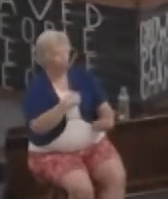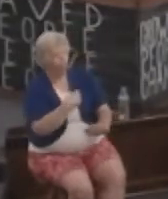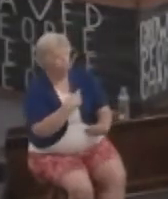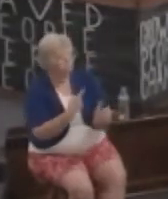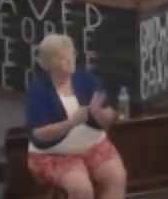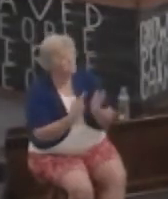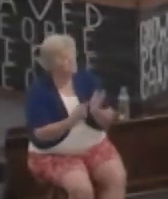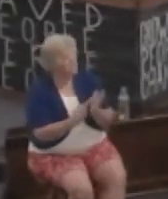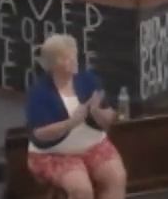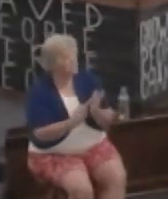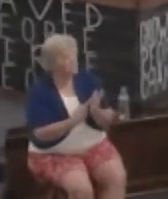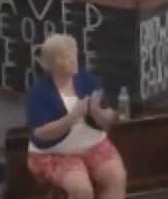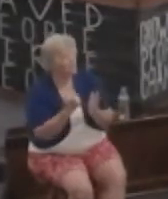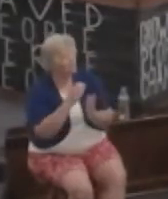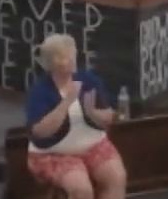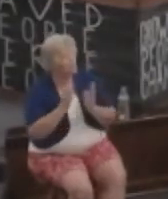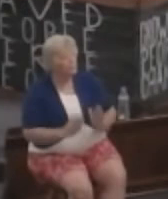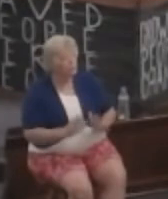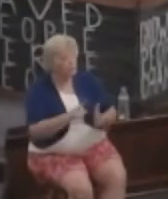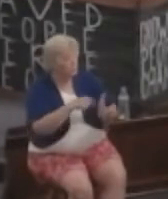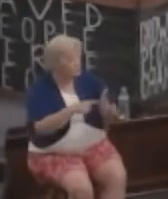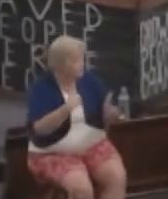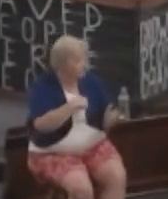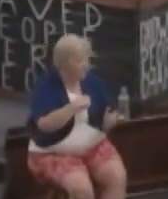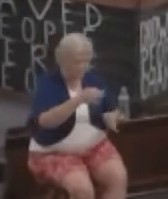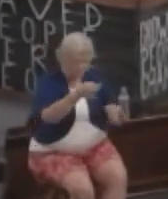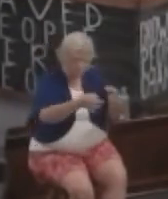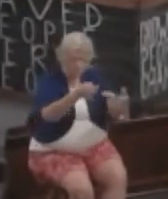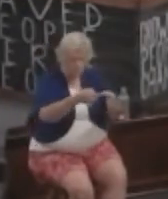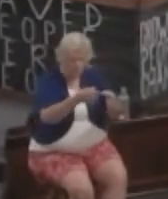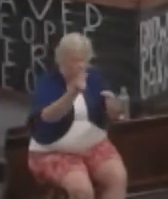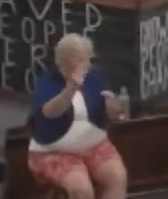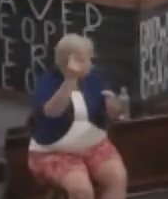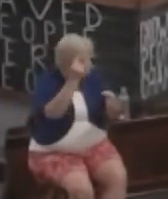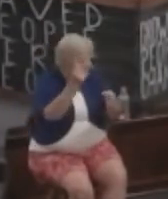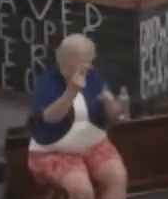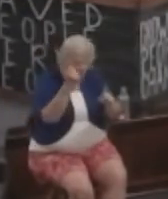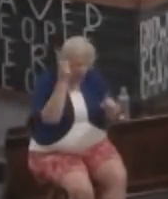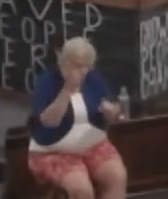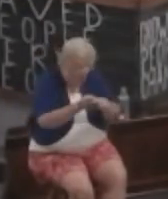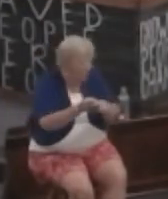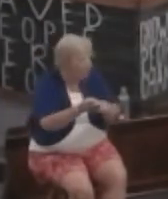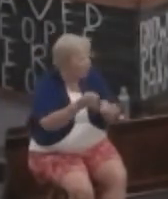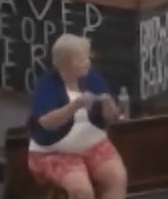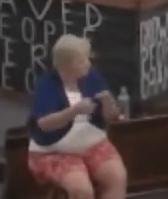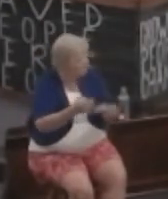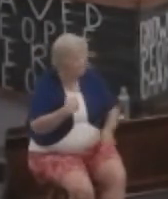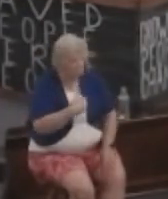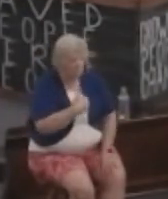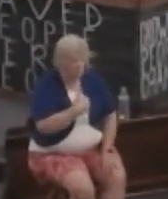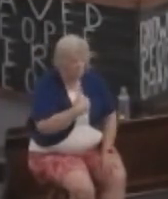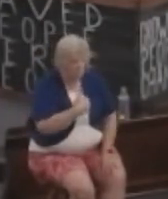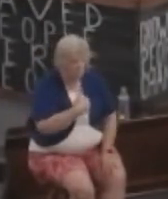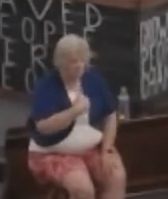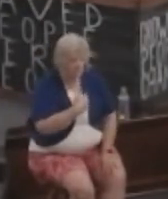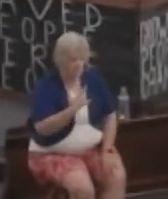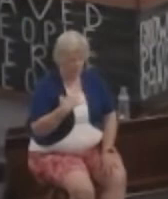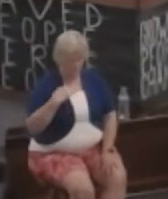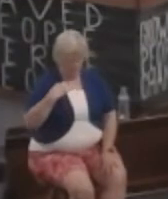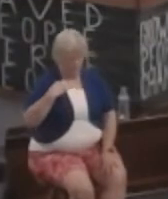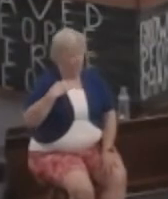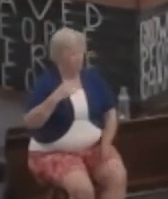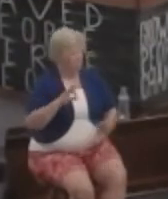Sometimes even from other Christians. The judgment comes fast and furious at us. That's why this shirt is perfect for today.